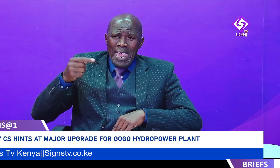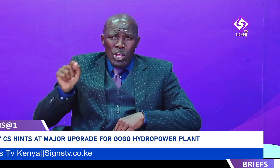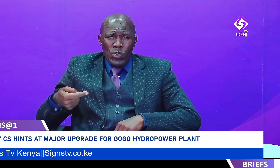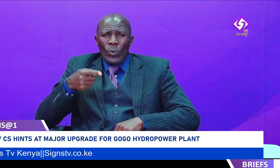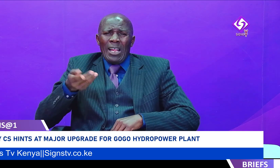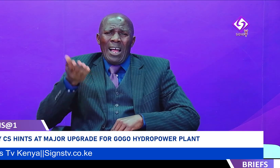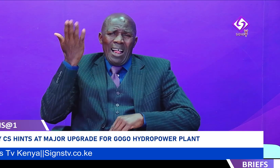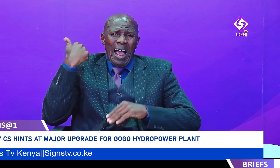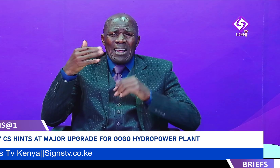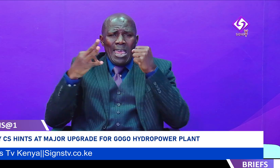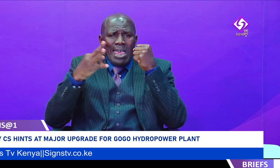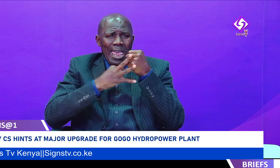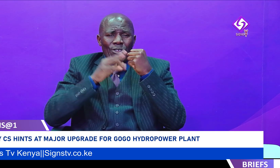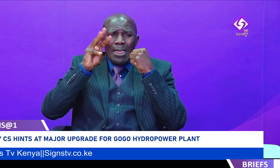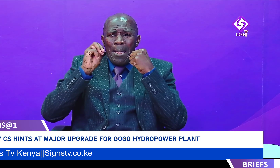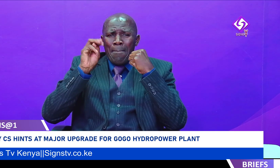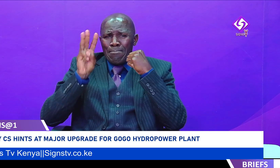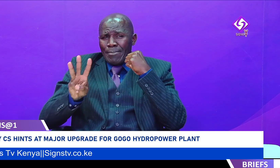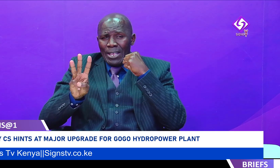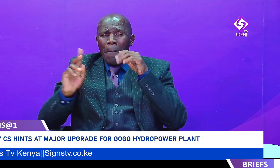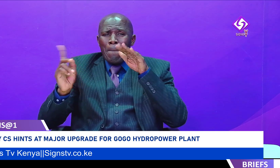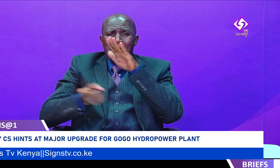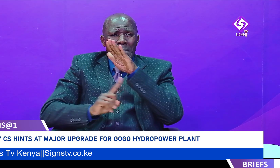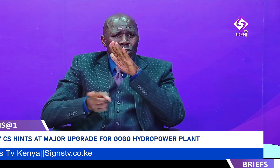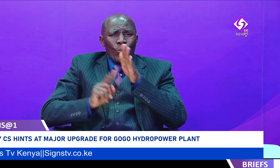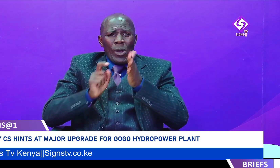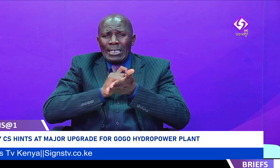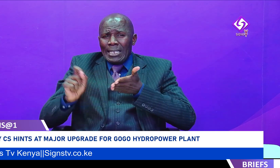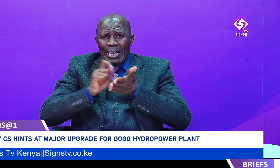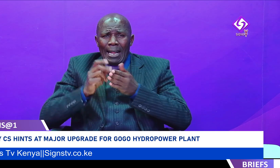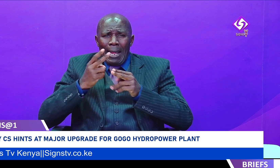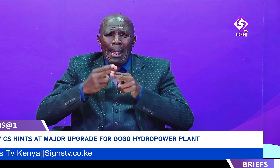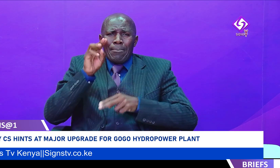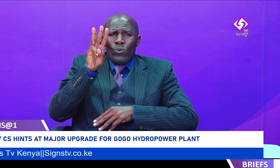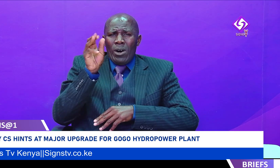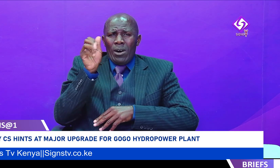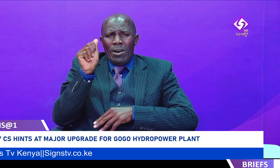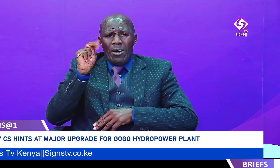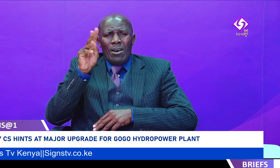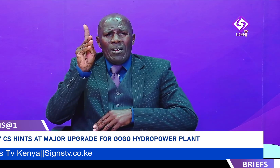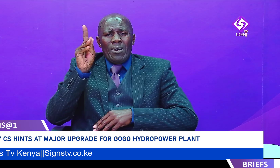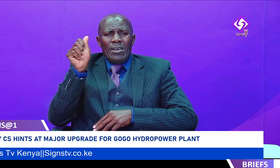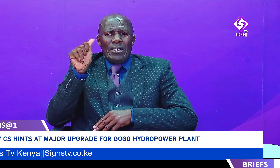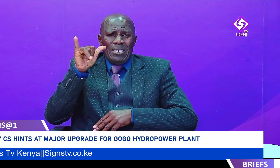megawatts to at least 8 megawatts. CS